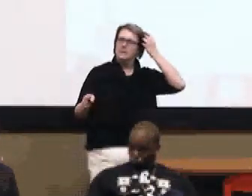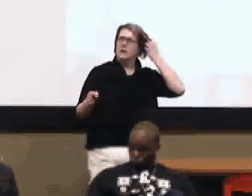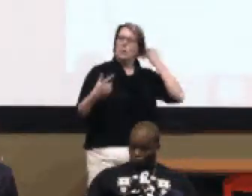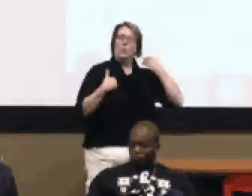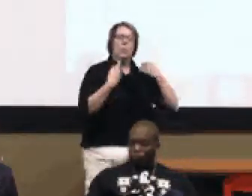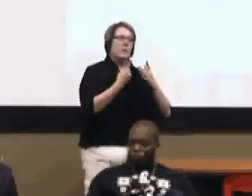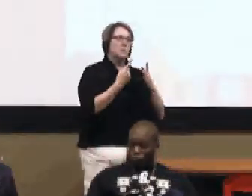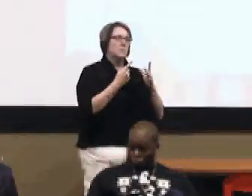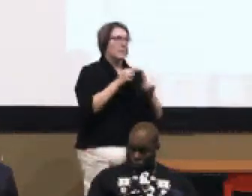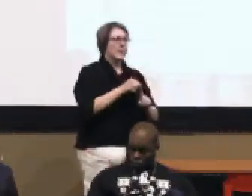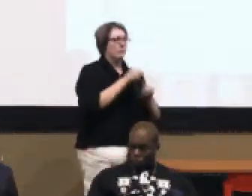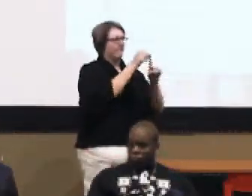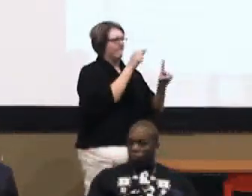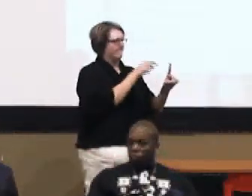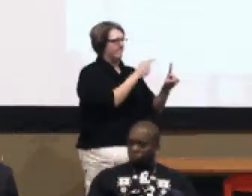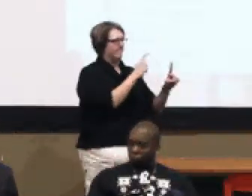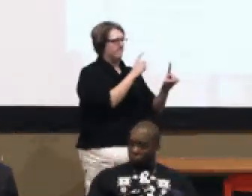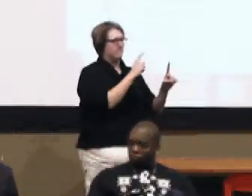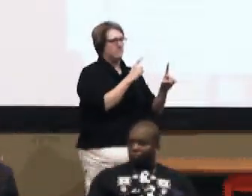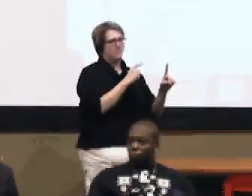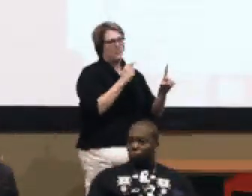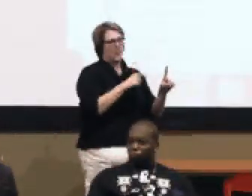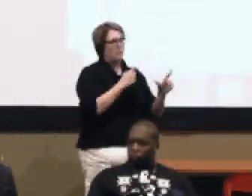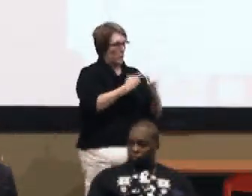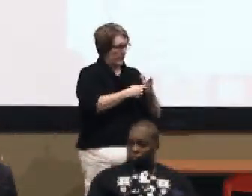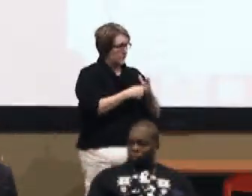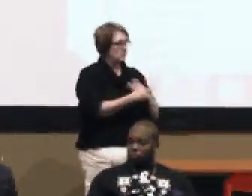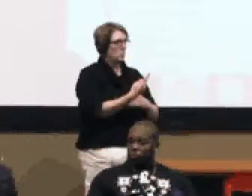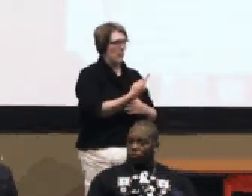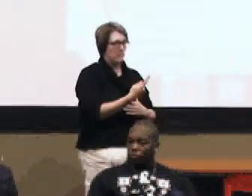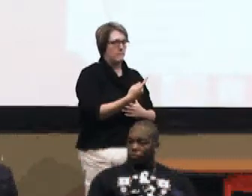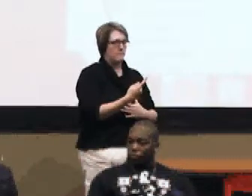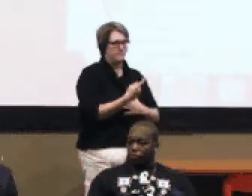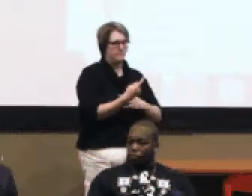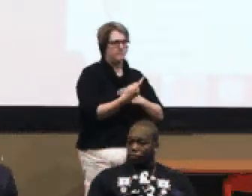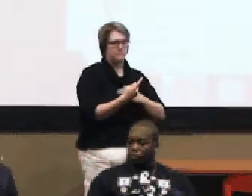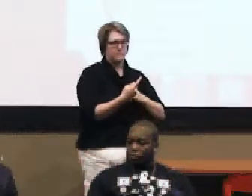oneself in a market, and price is one.